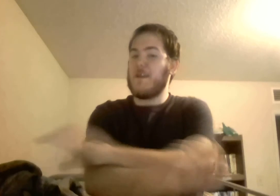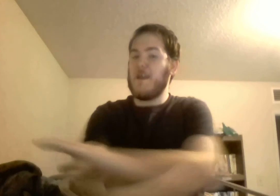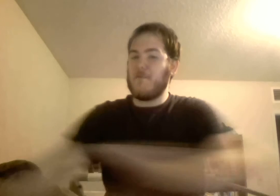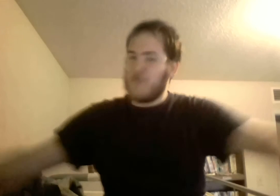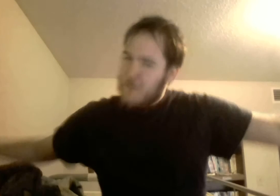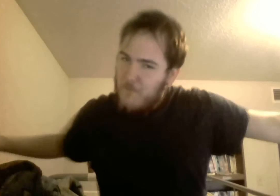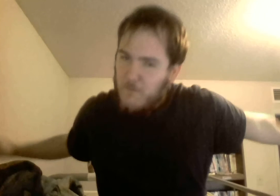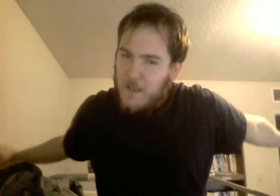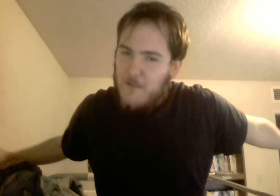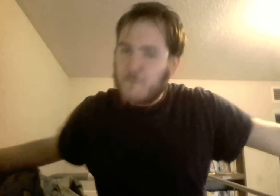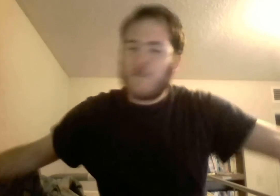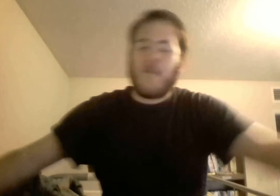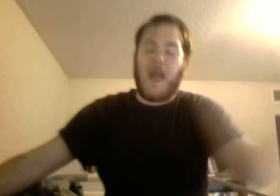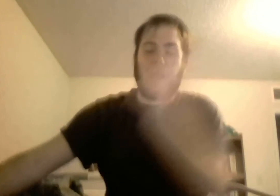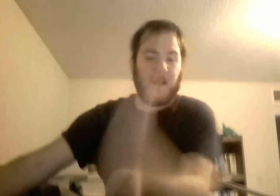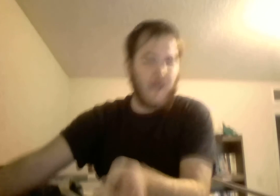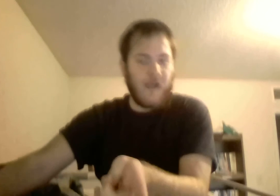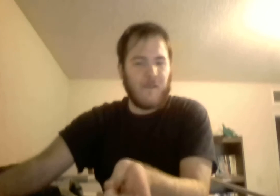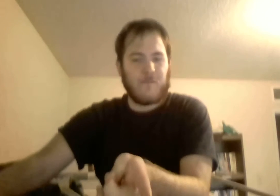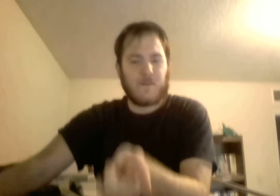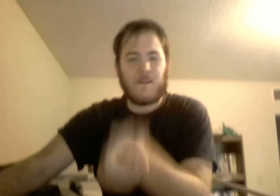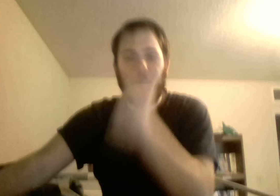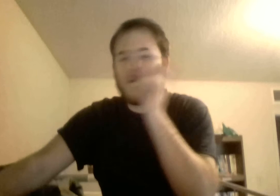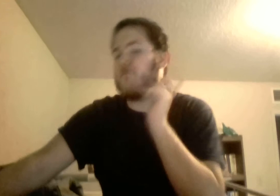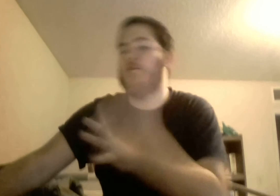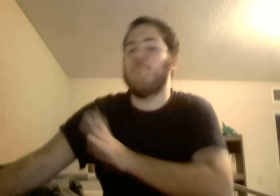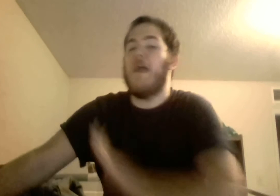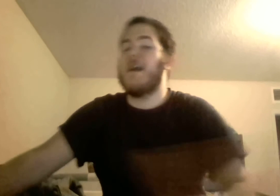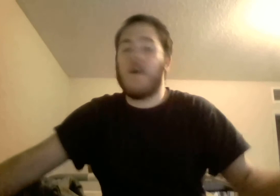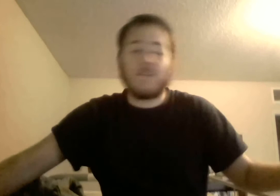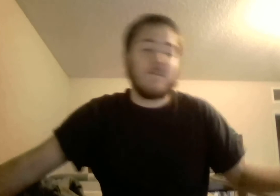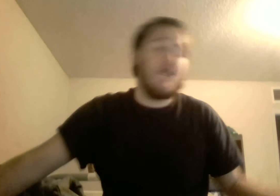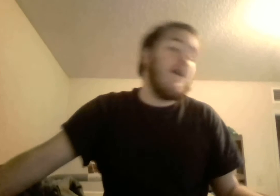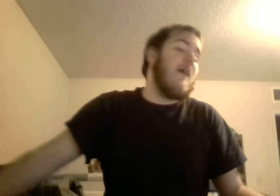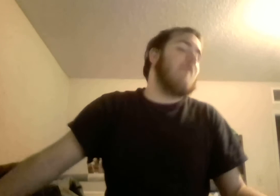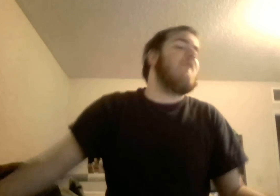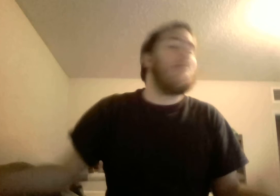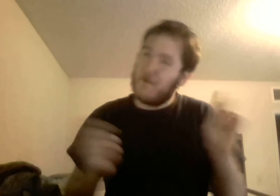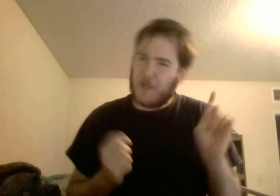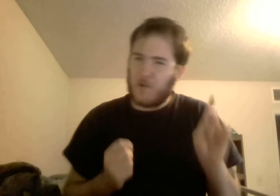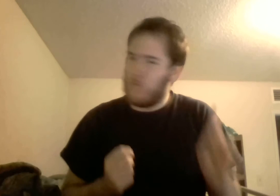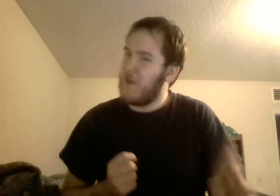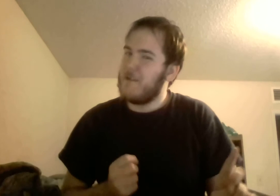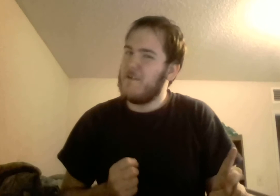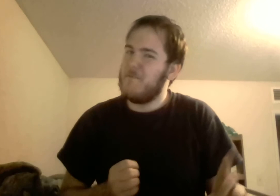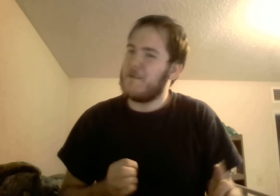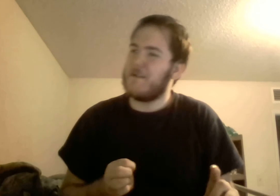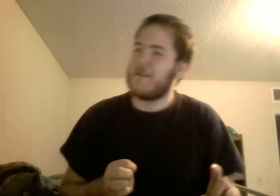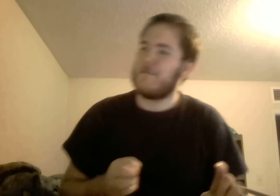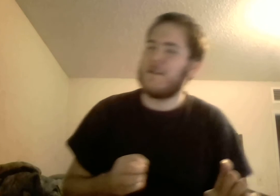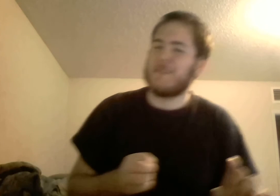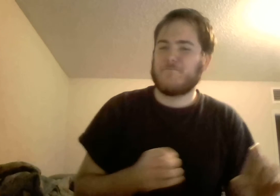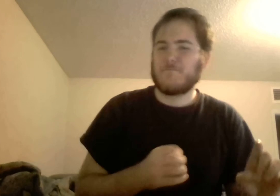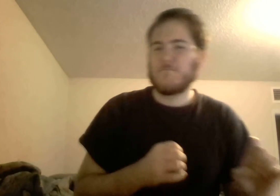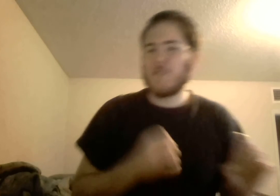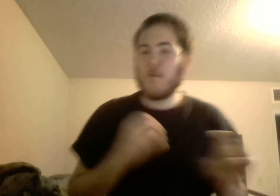I'm not gonna say it's the weakest version of that. That calls for debate, honestly. But I think I'll be quite as good, because it's, like,